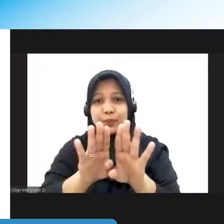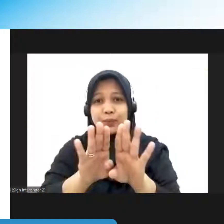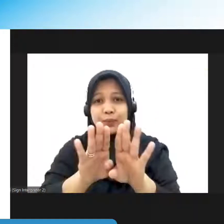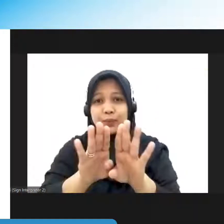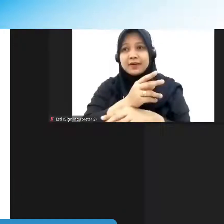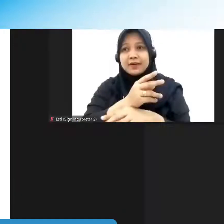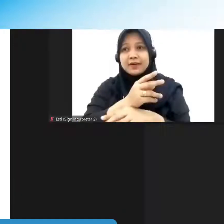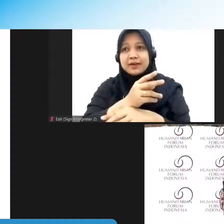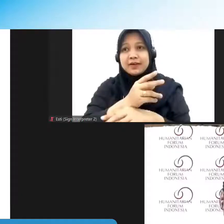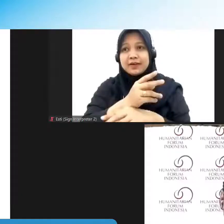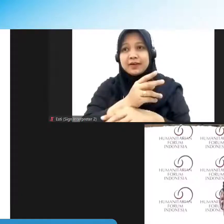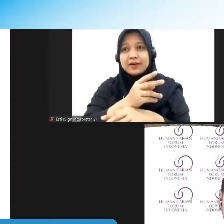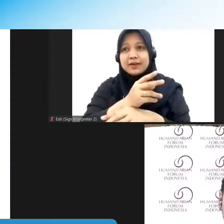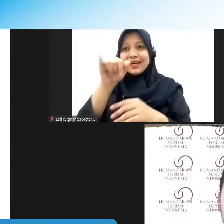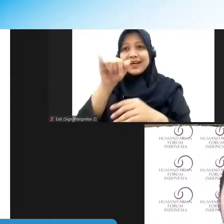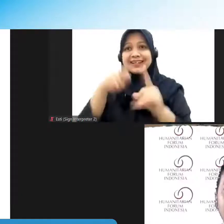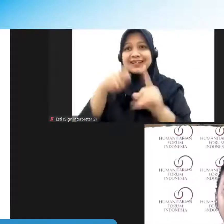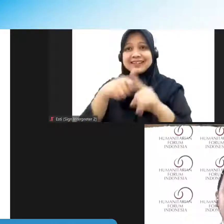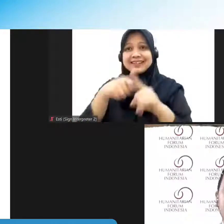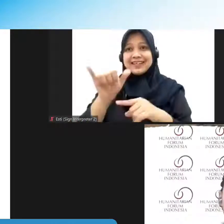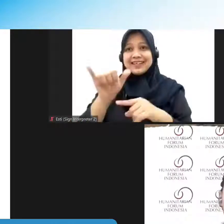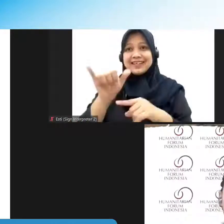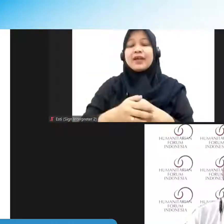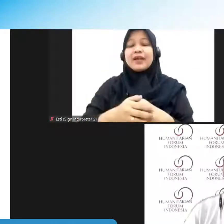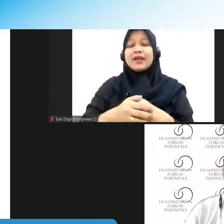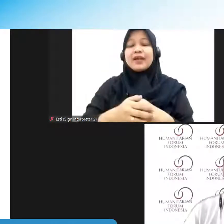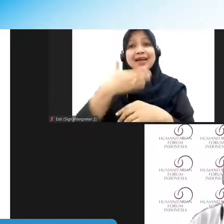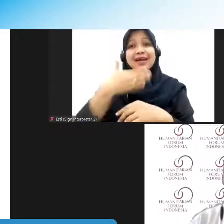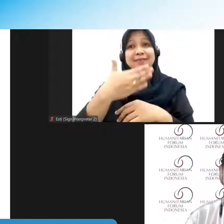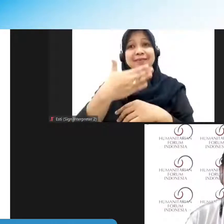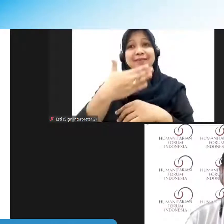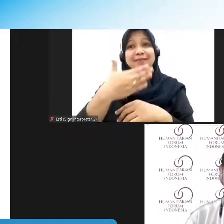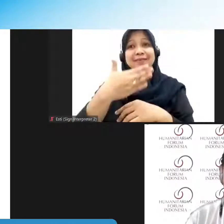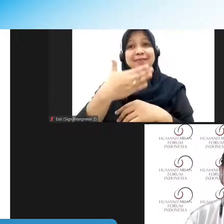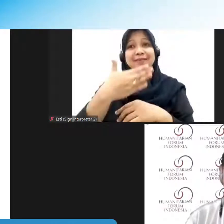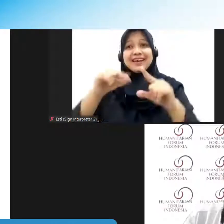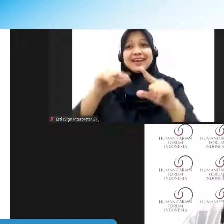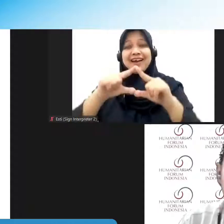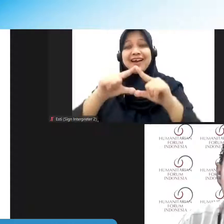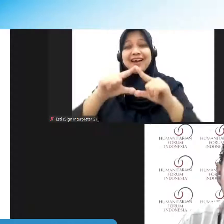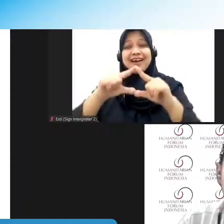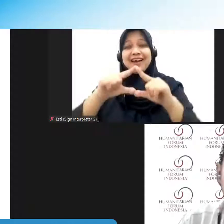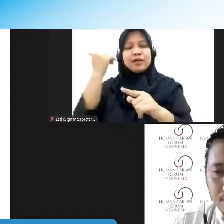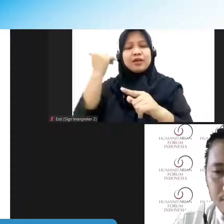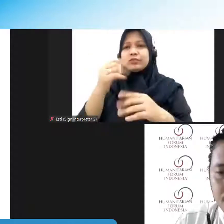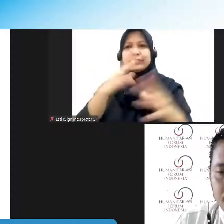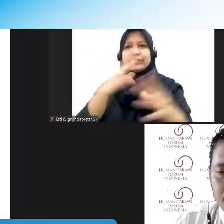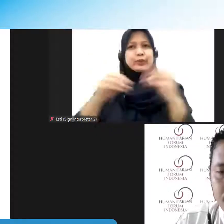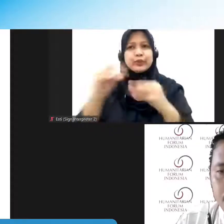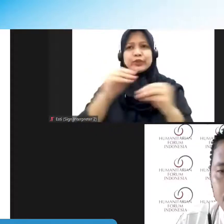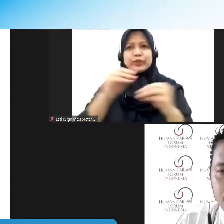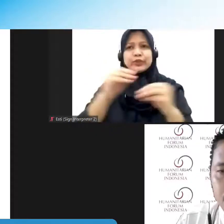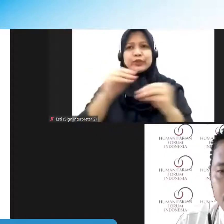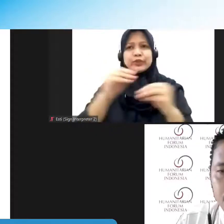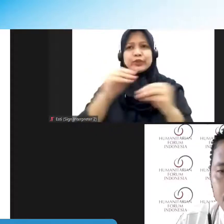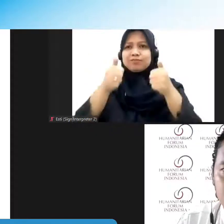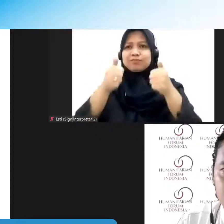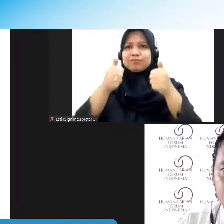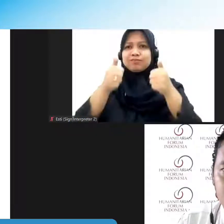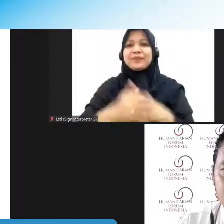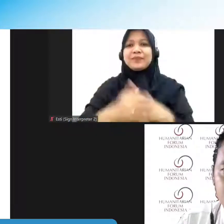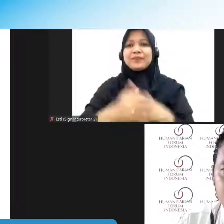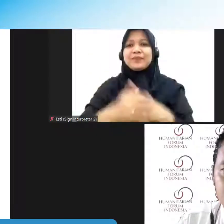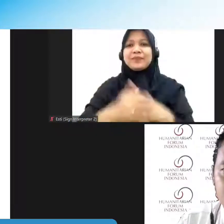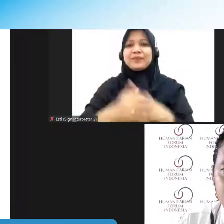Thank you, Kia, for the very informative discussion. So I would like to remind all